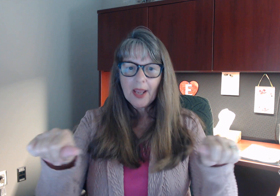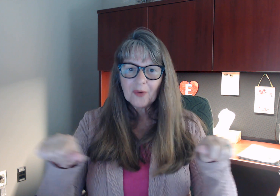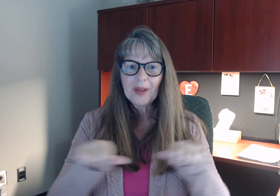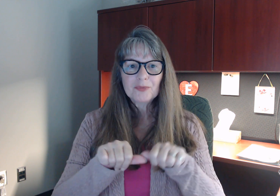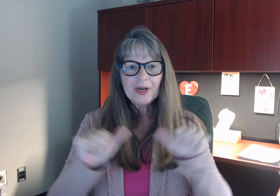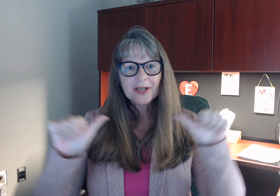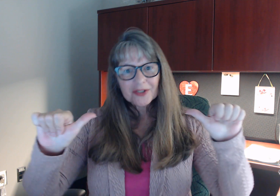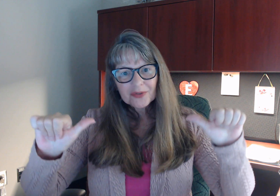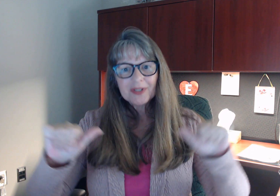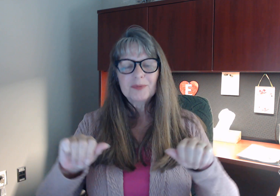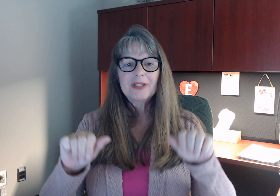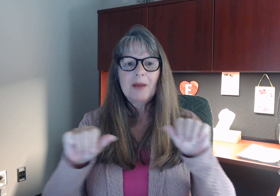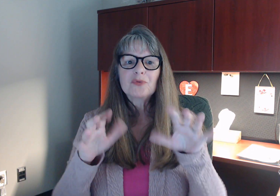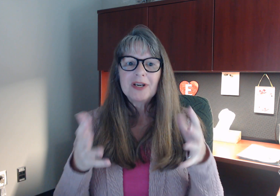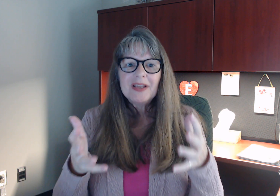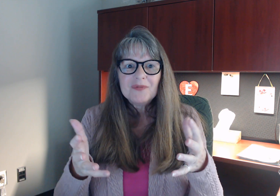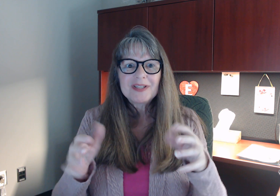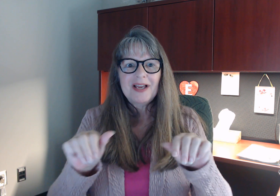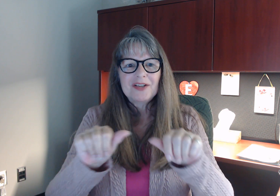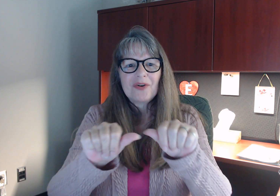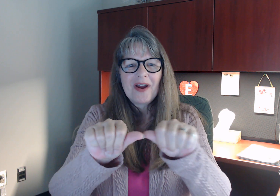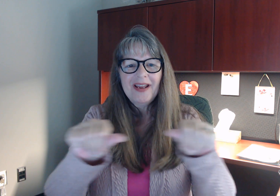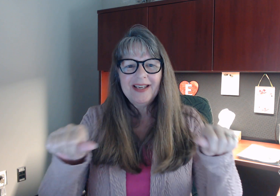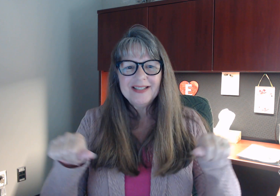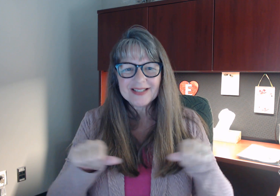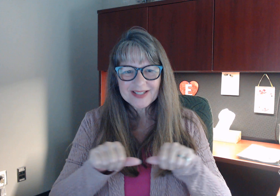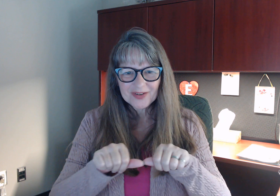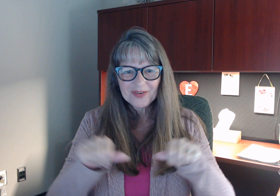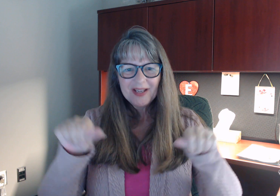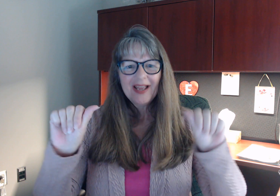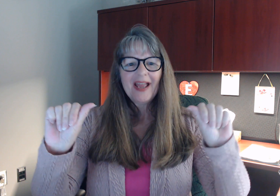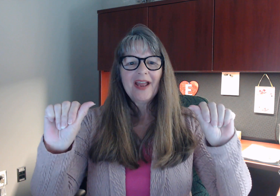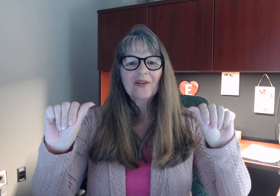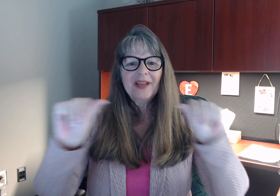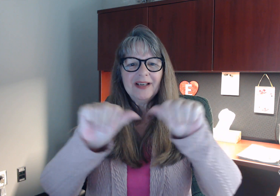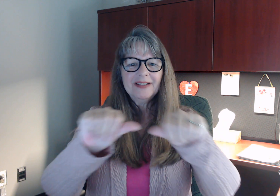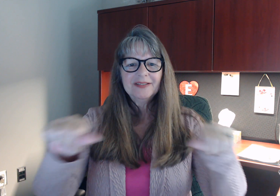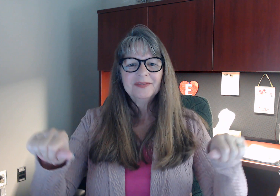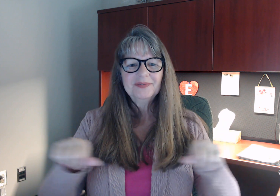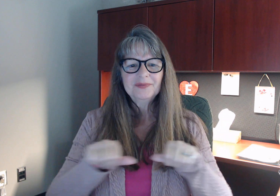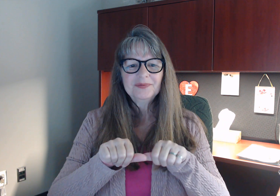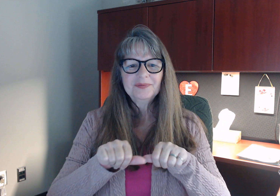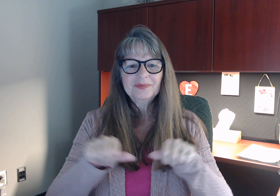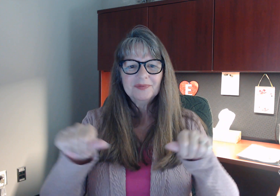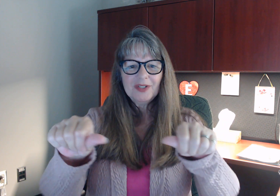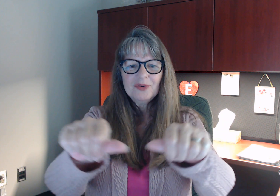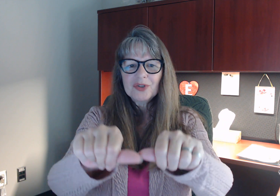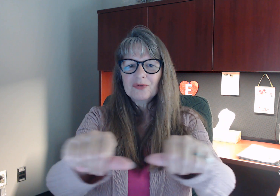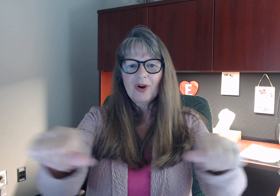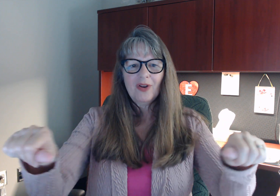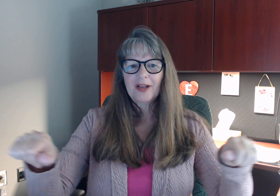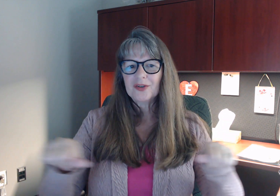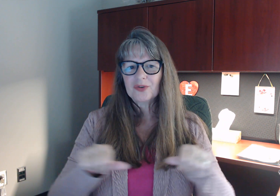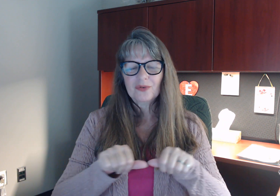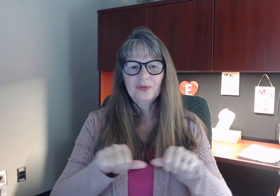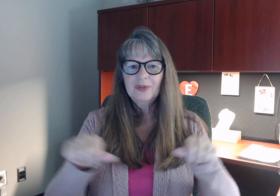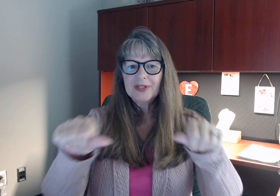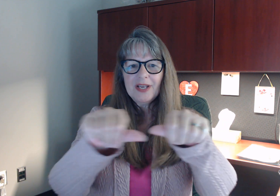Area. I'm trying not to do this because I'm trying to emphasize, right? So, area. You just draw like a circle. It's an